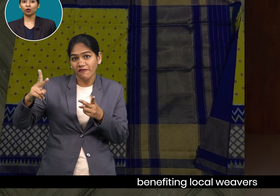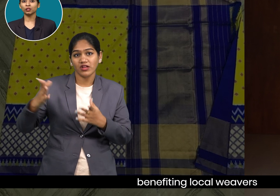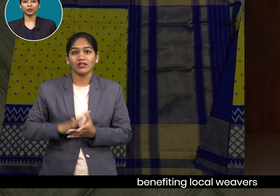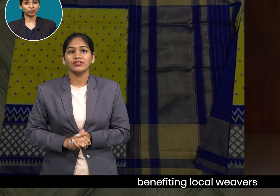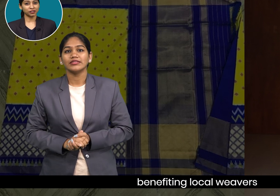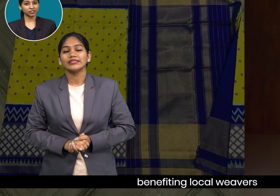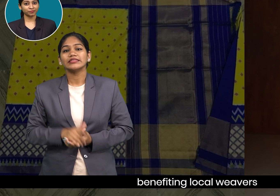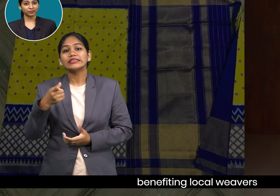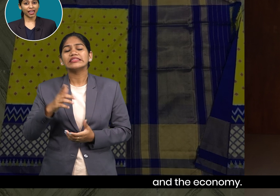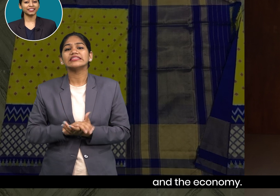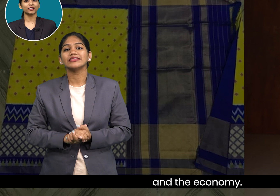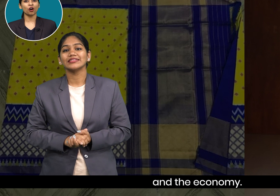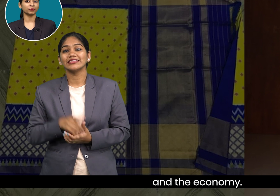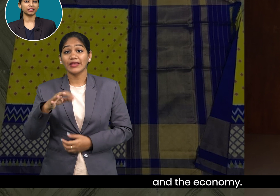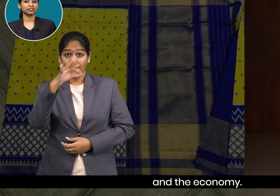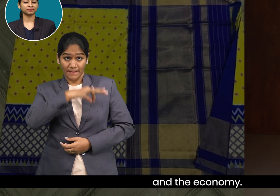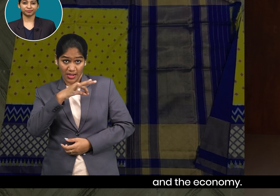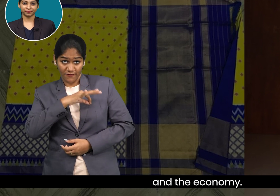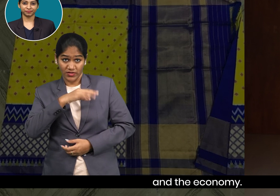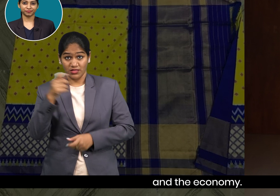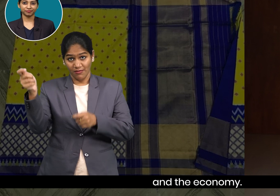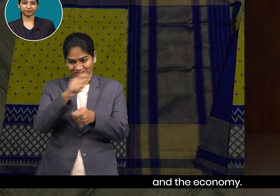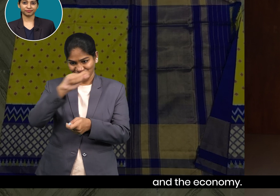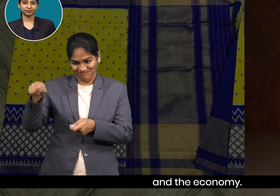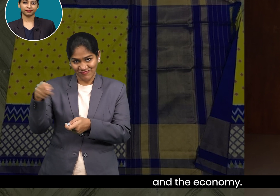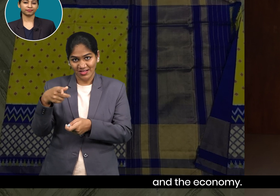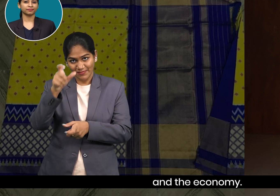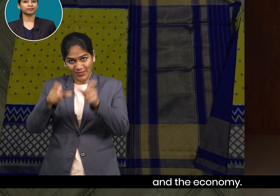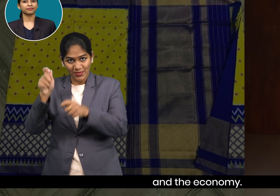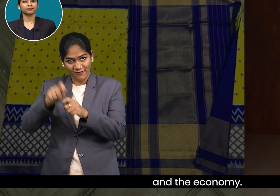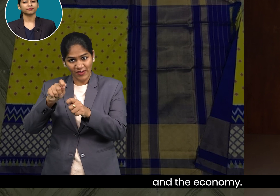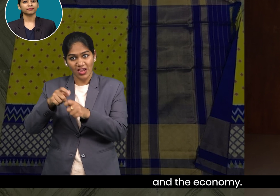benefiting local weavers and the economy.